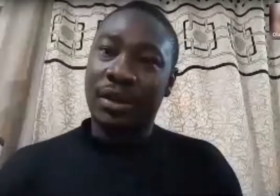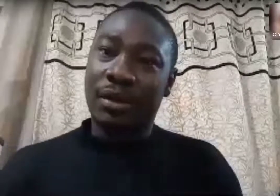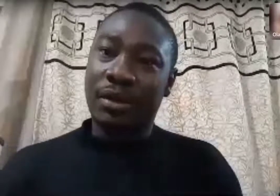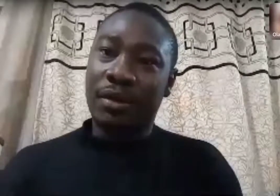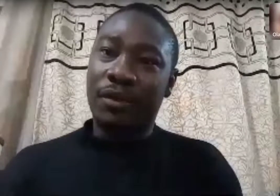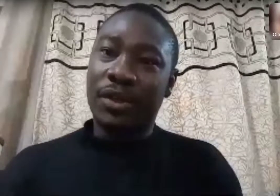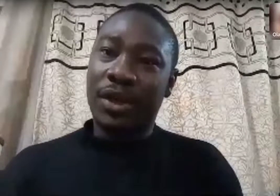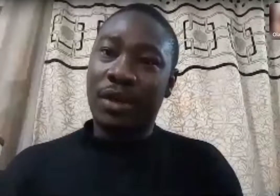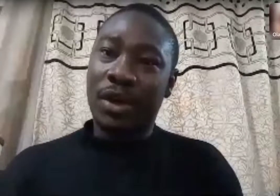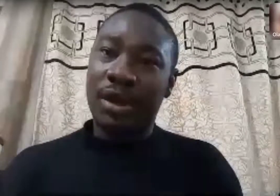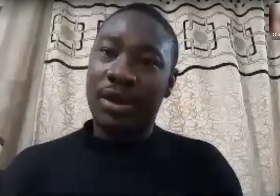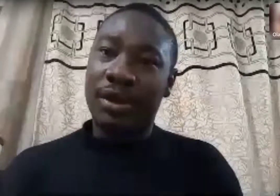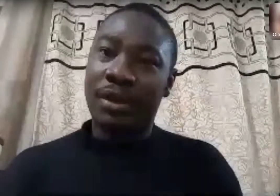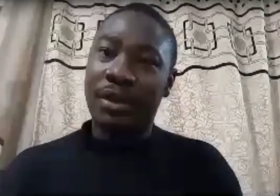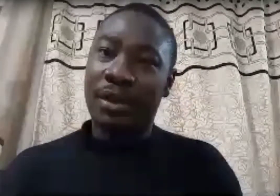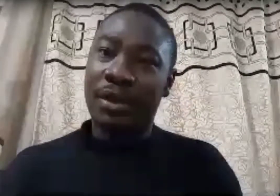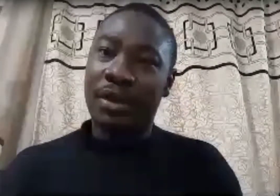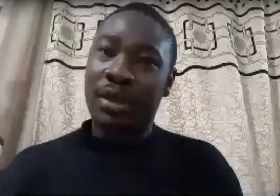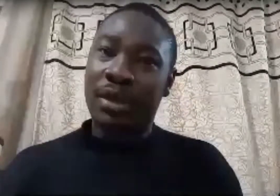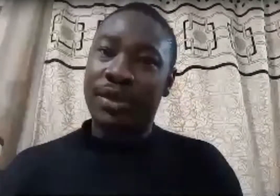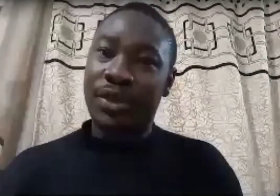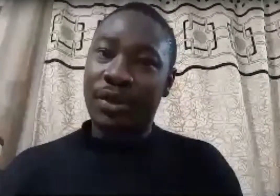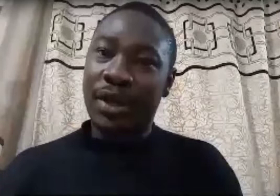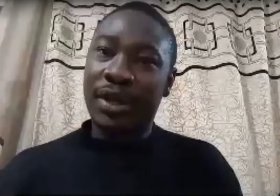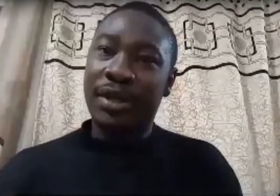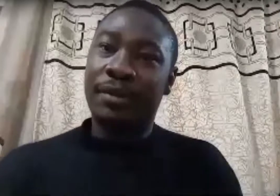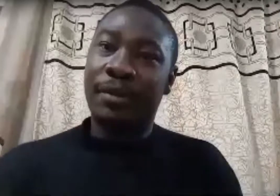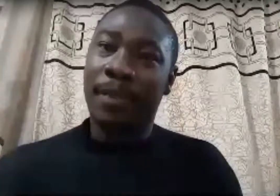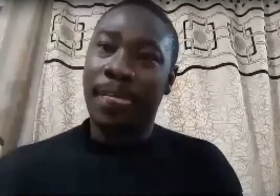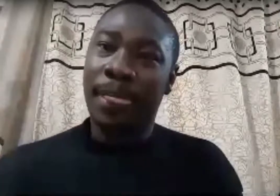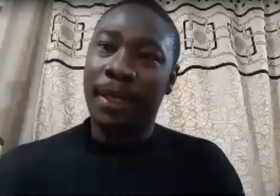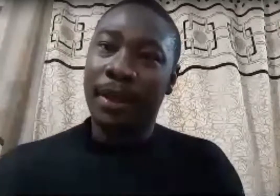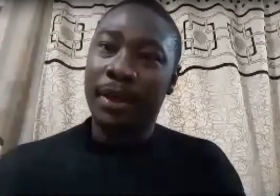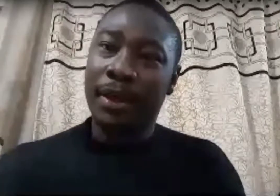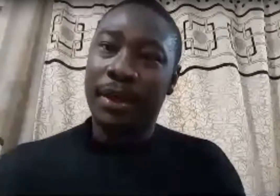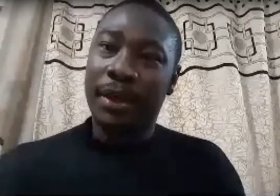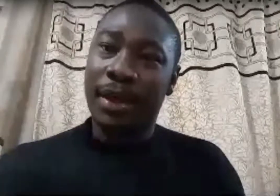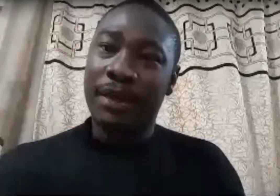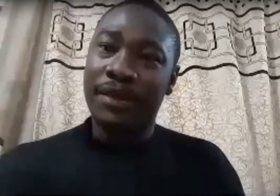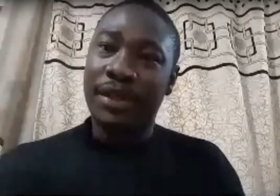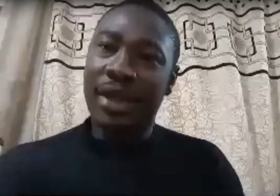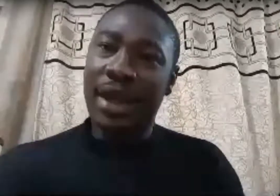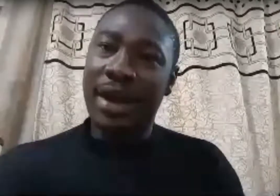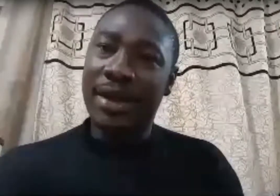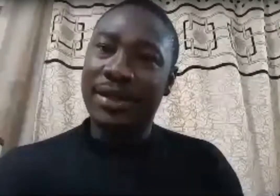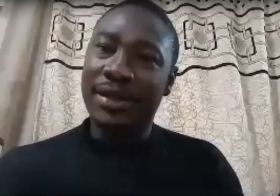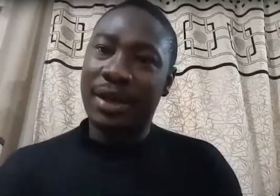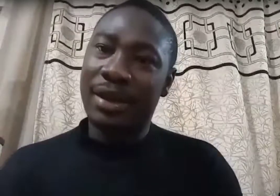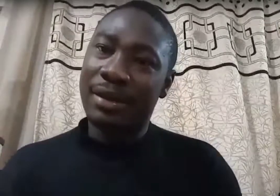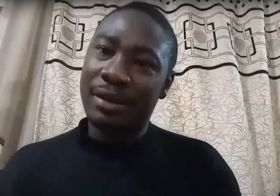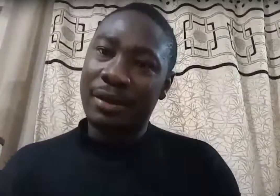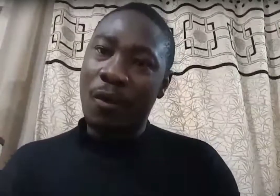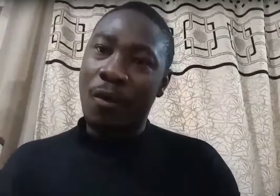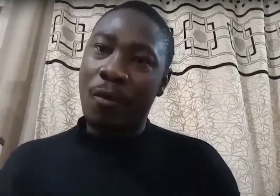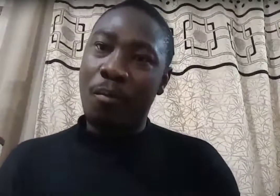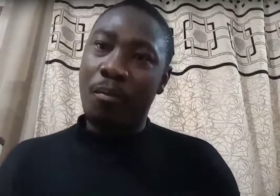Comfort Lawal, Adiola. I've seen Angasa